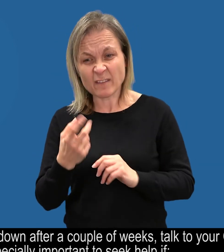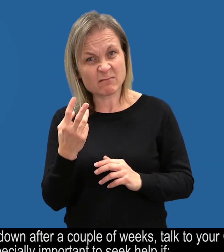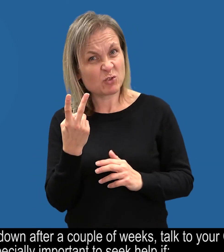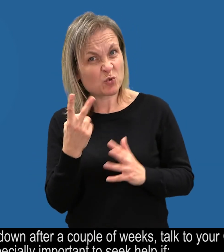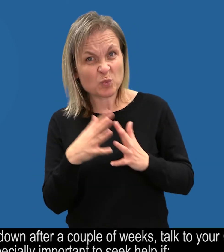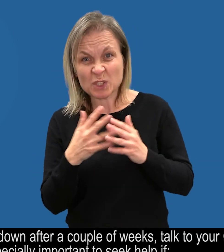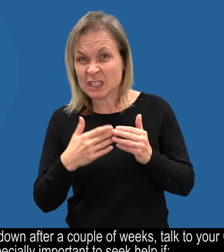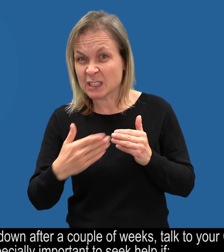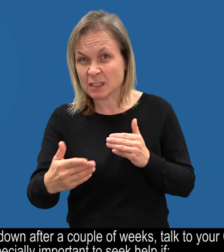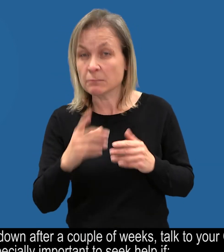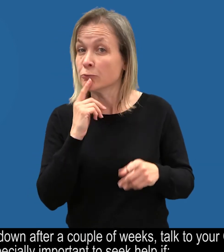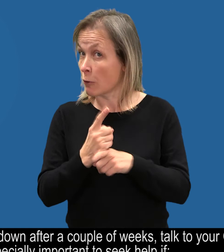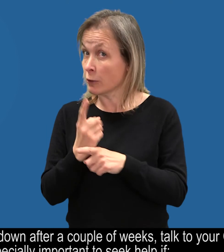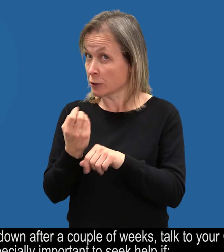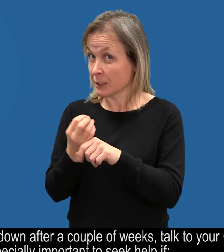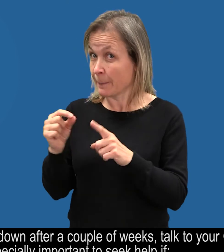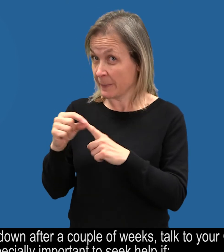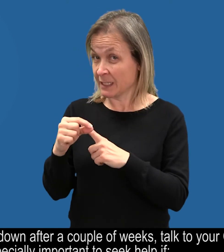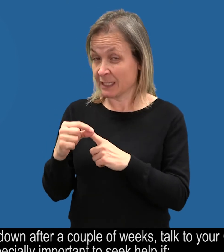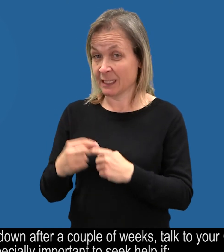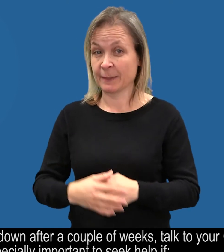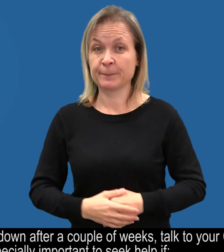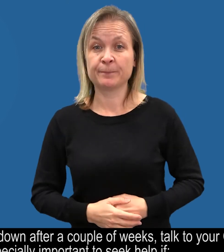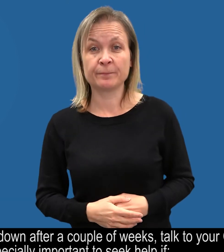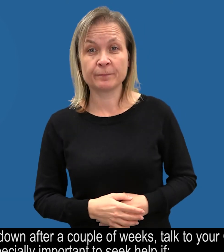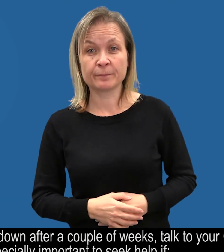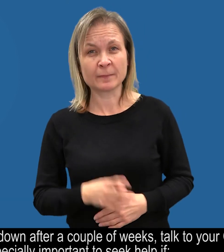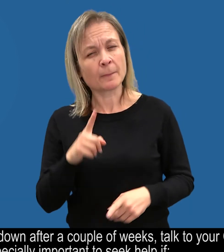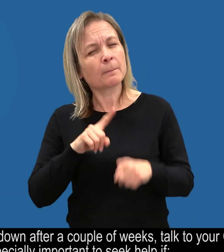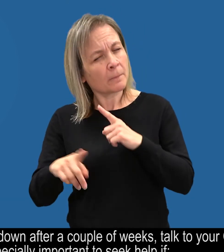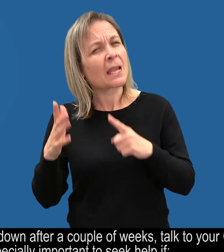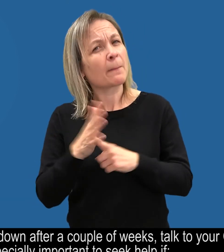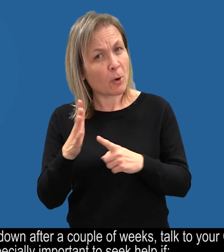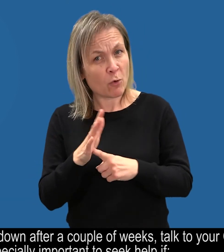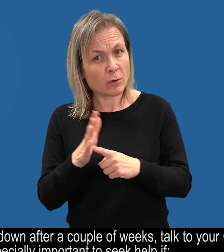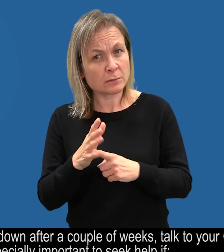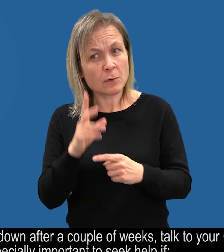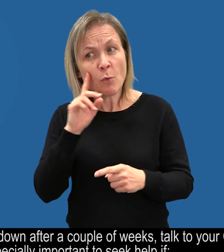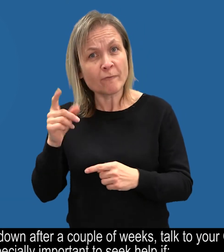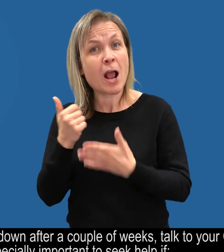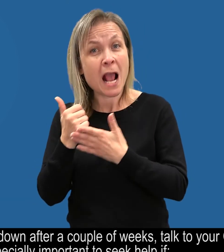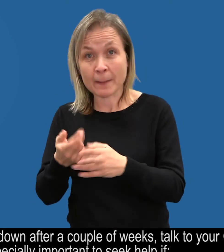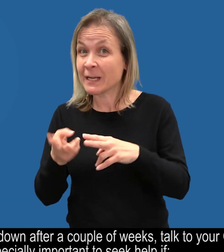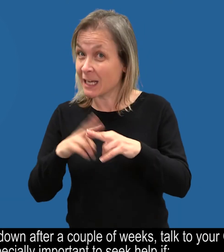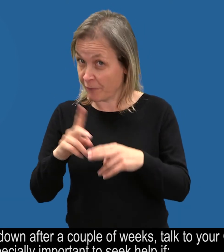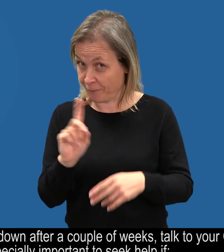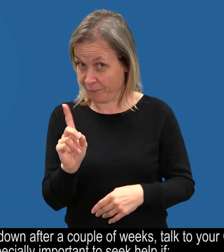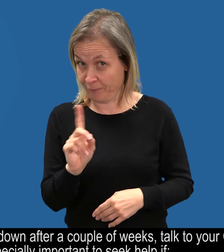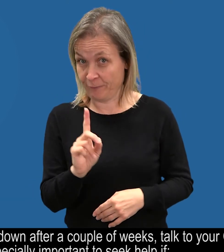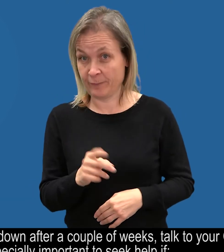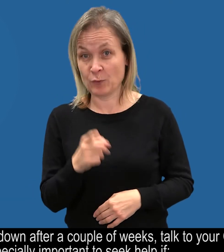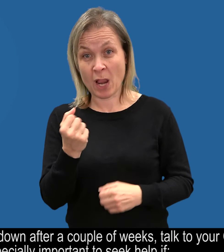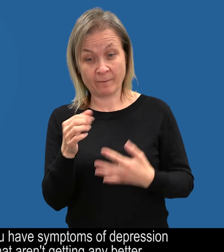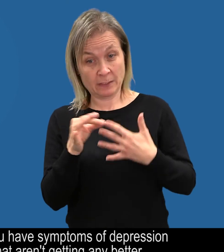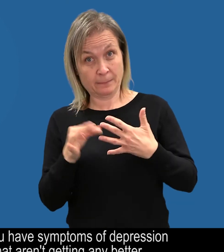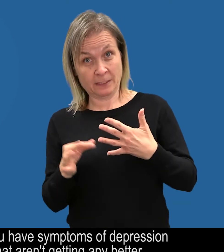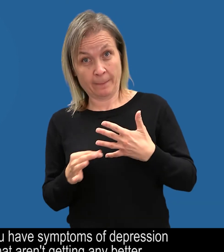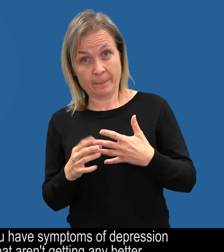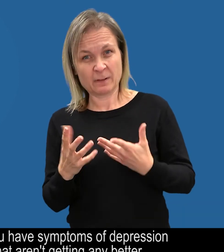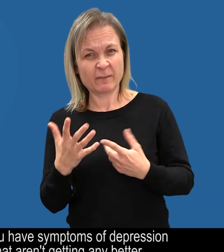If you're still feeling down after a couple of weeks, talk to your GP. It's especially important to seek help if you have